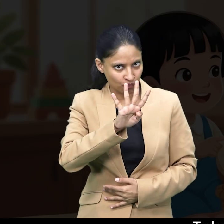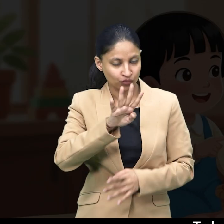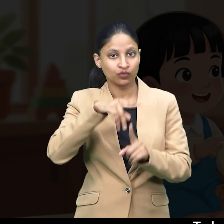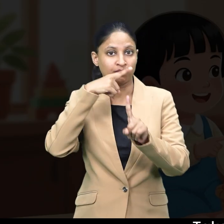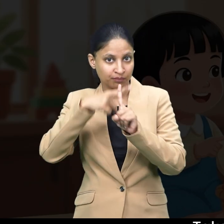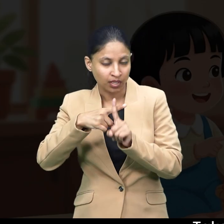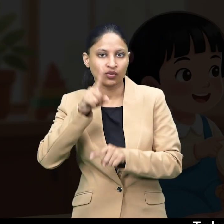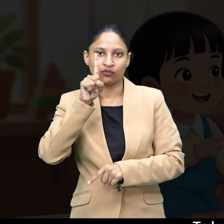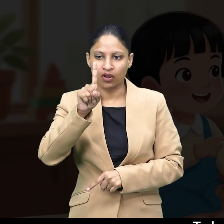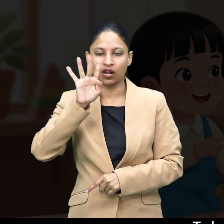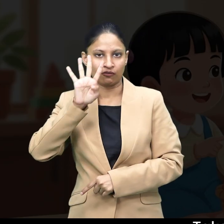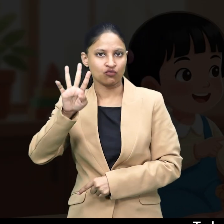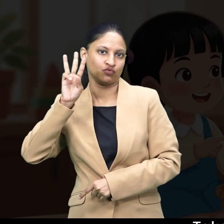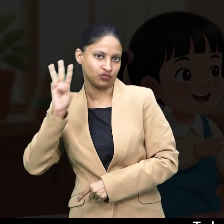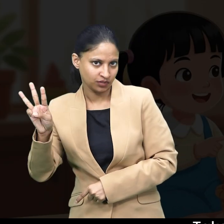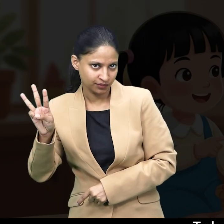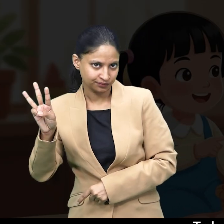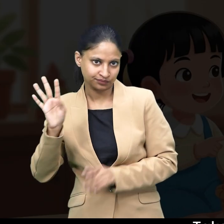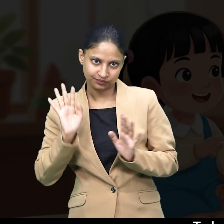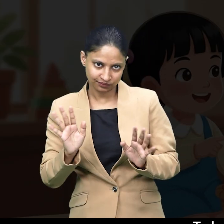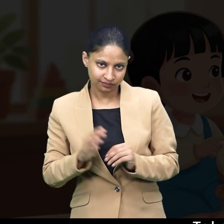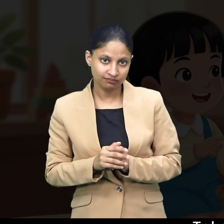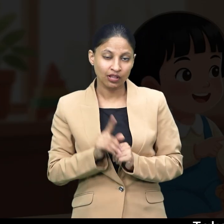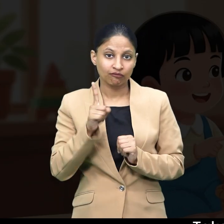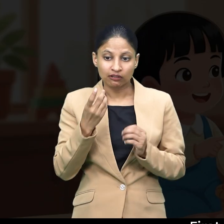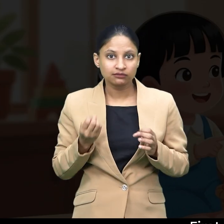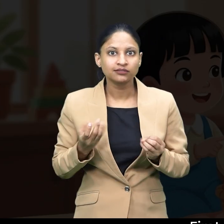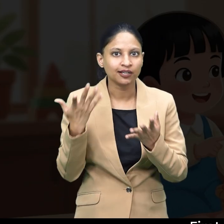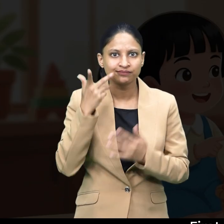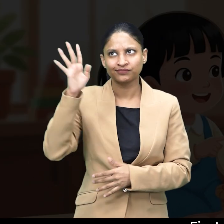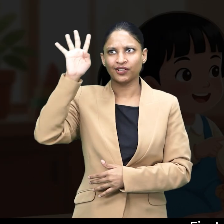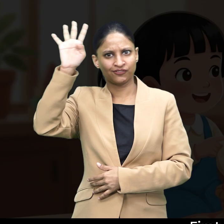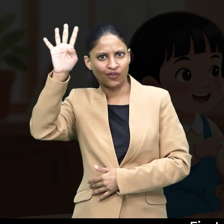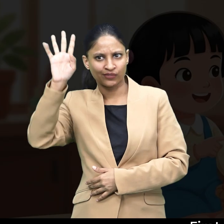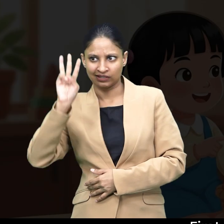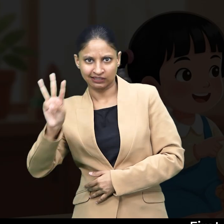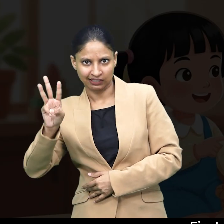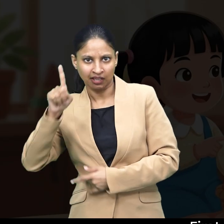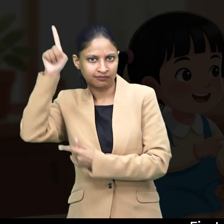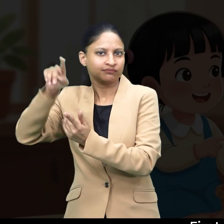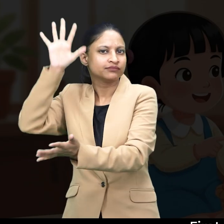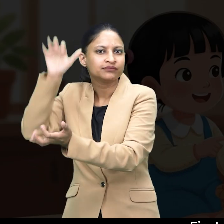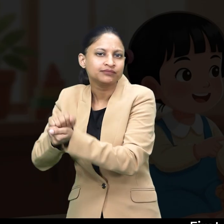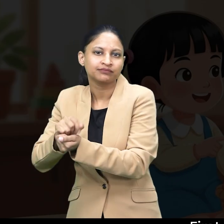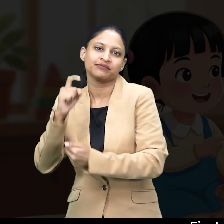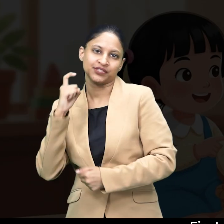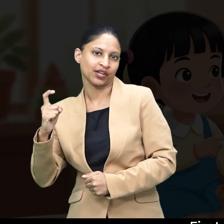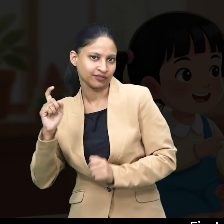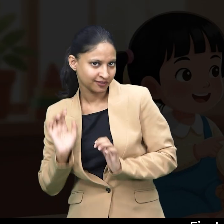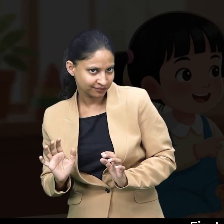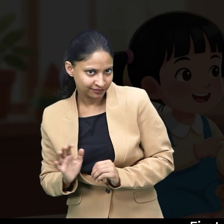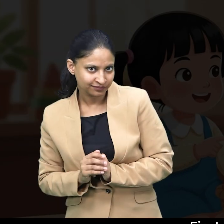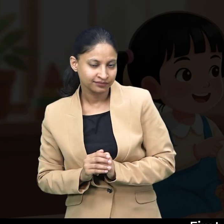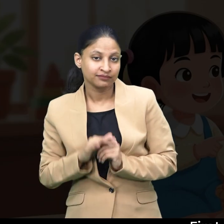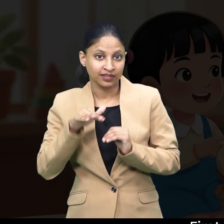324 plus 143. First, add the ones. 4